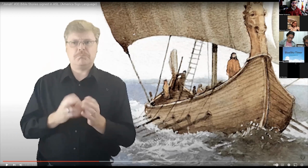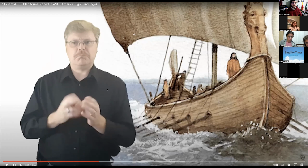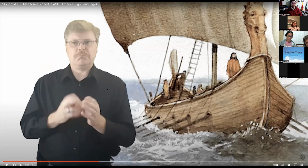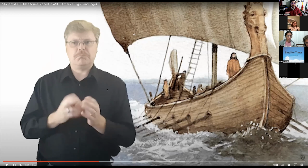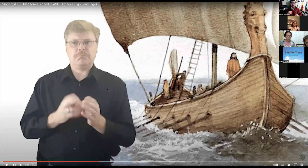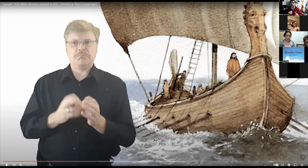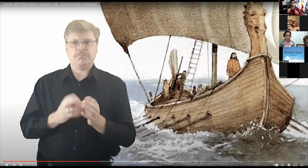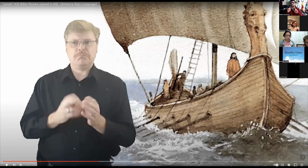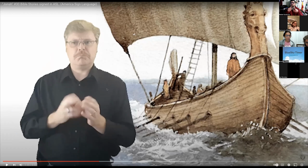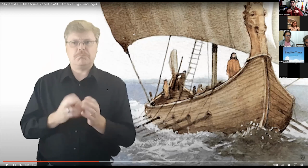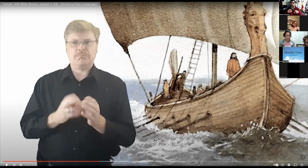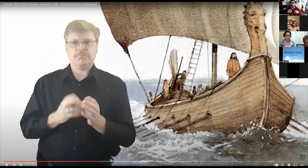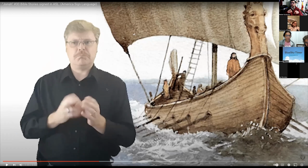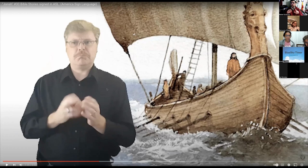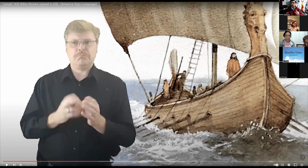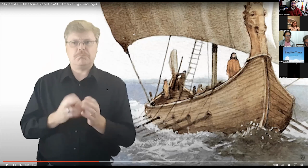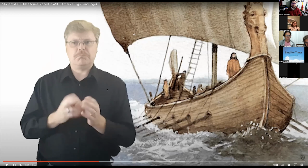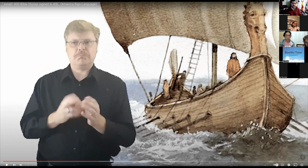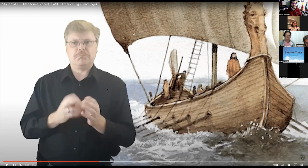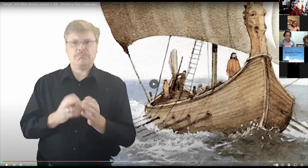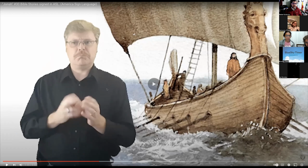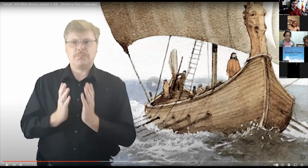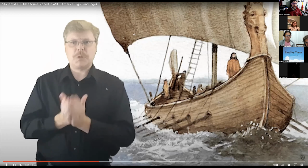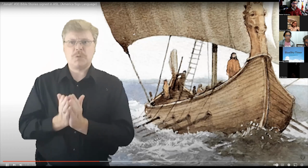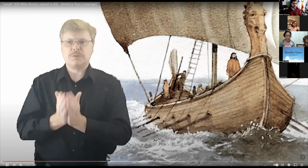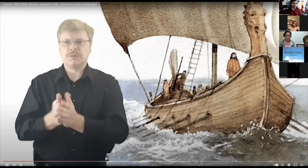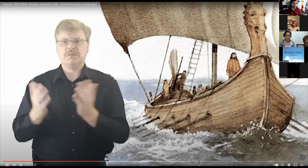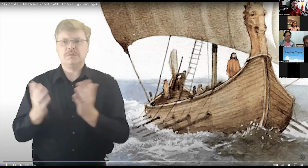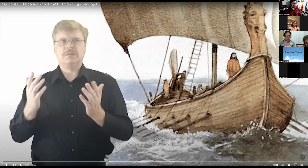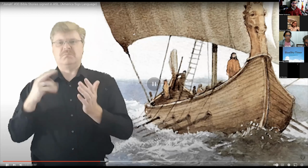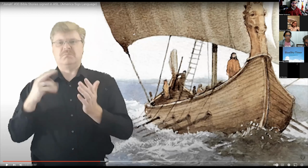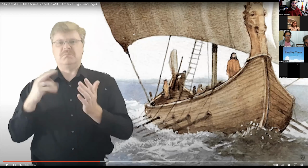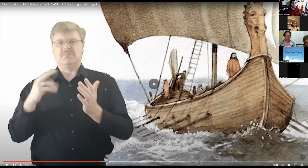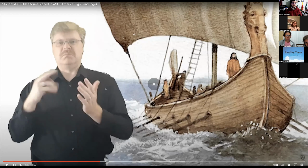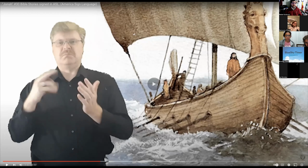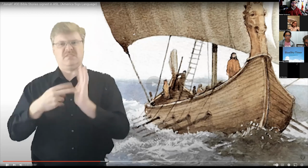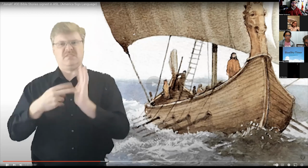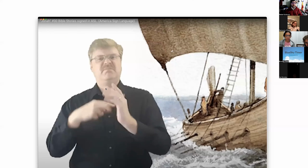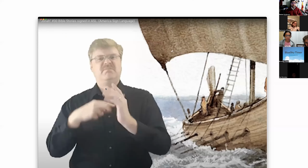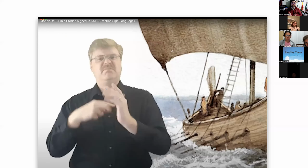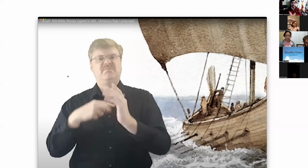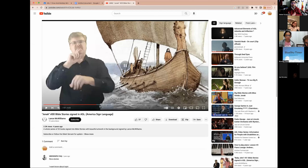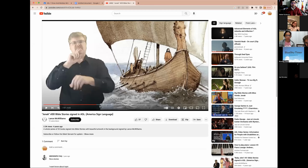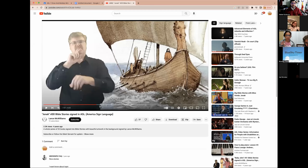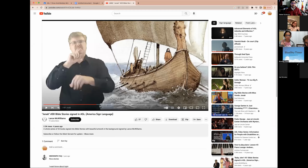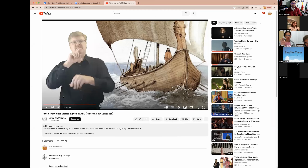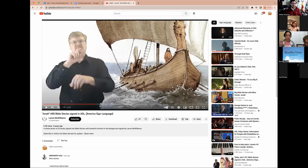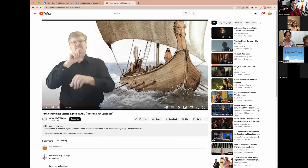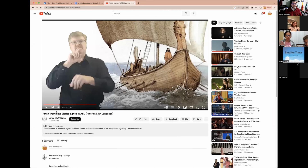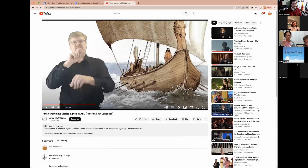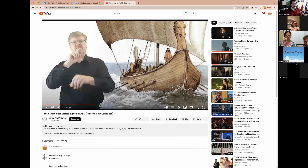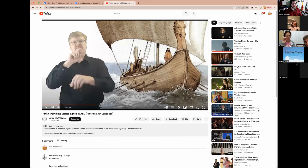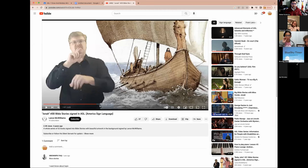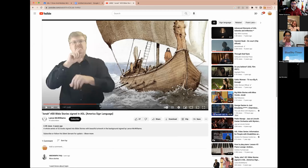Okay. To go, and he stayed on the vote.